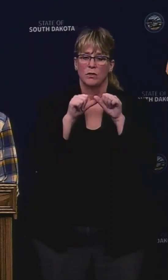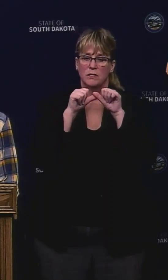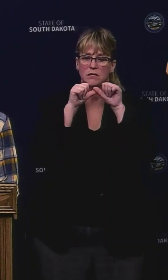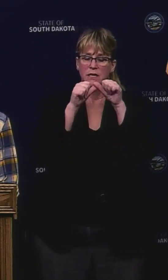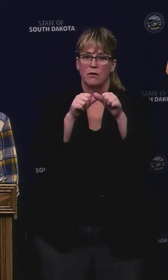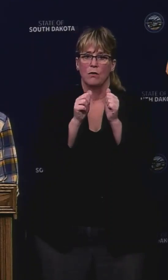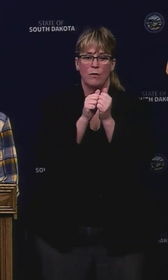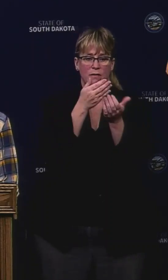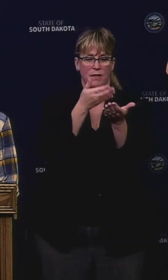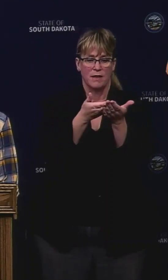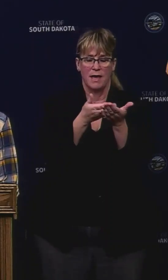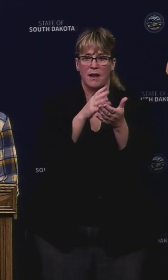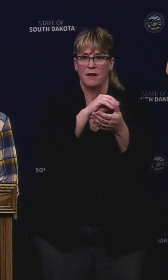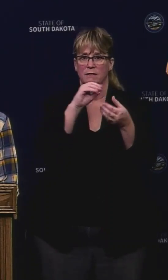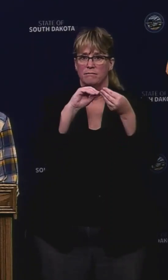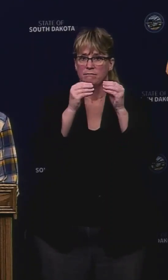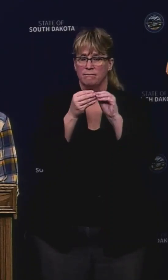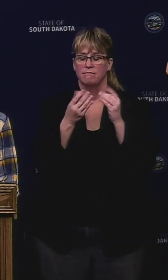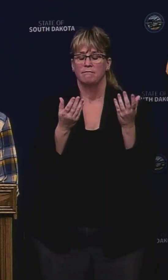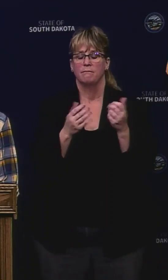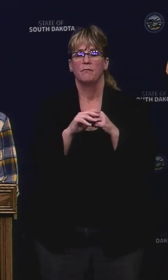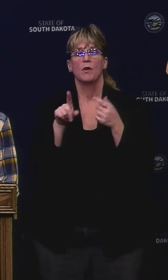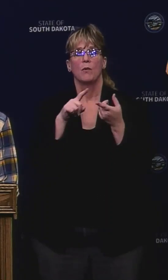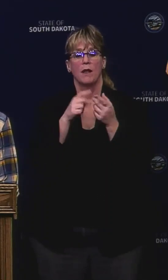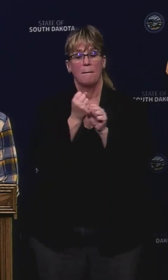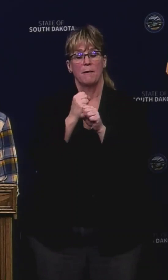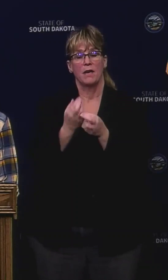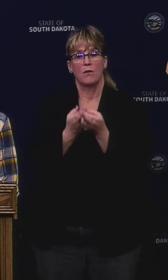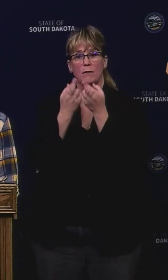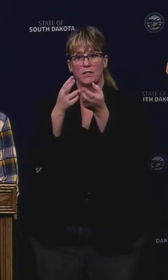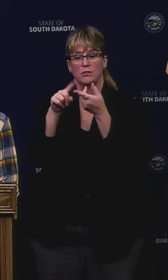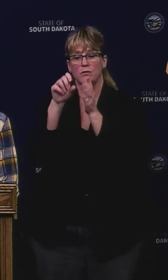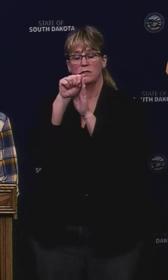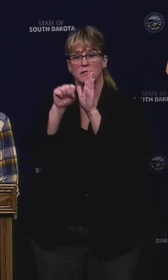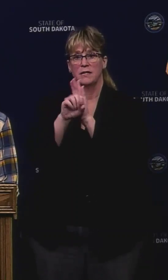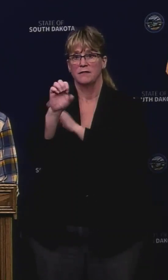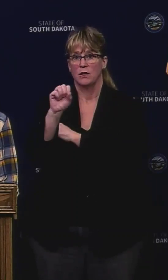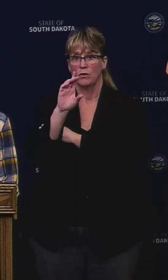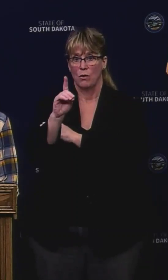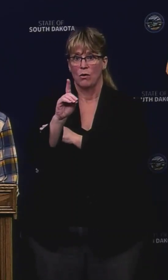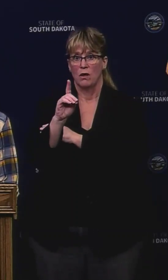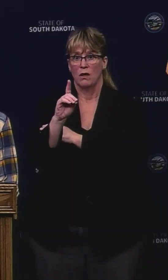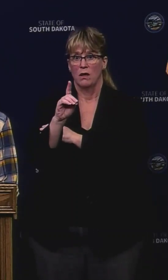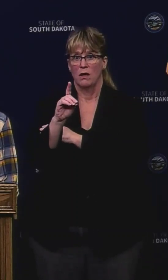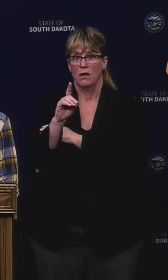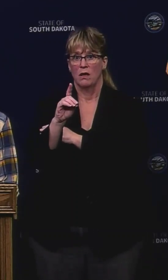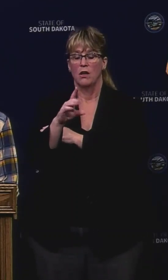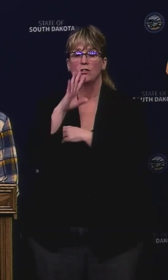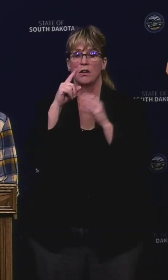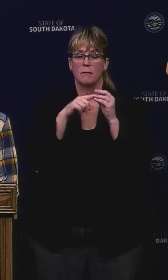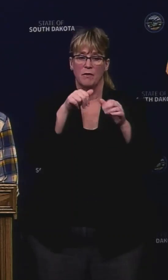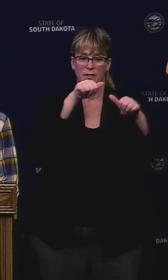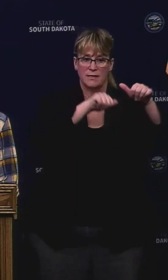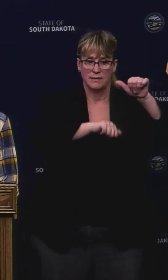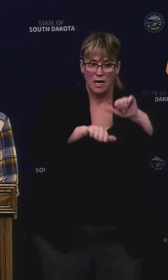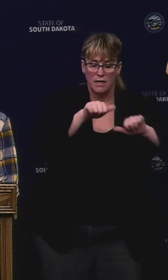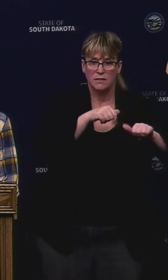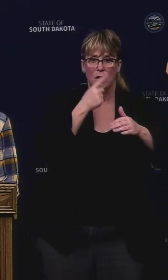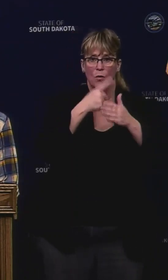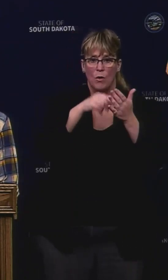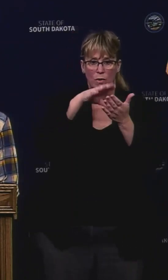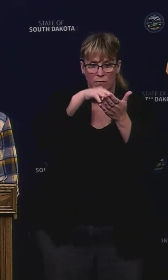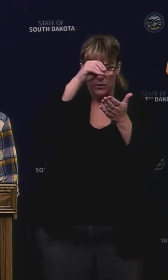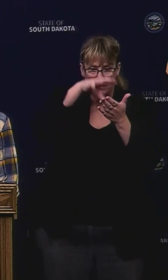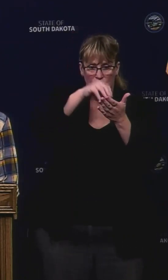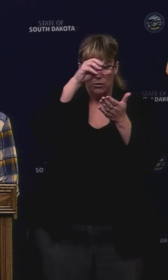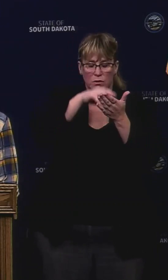the facts and the data. So when I make recommendations to the state of South Dakota, it will be looking at the science of the virus, what we've learned about